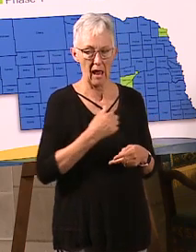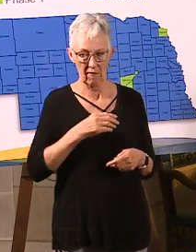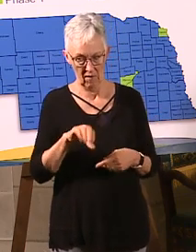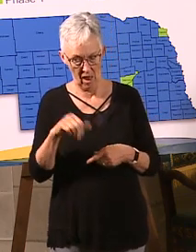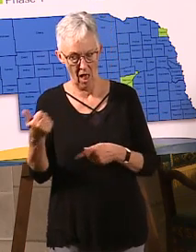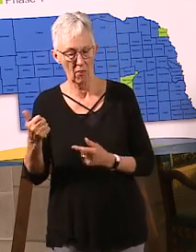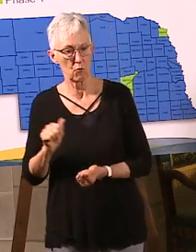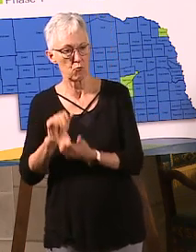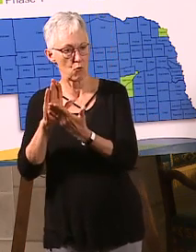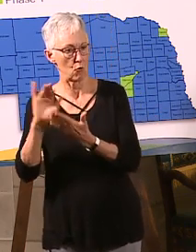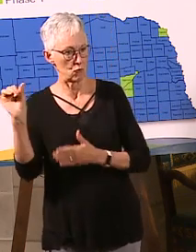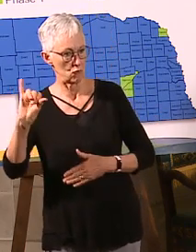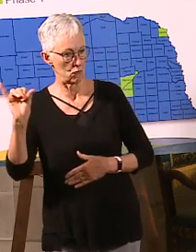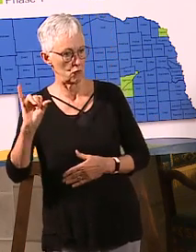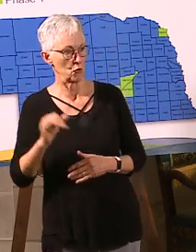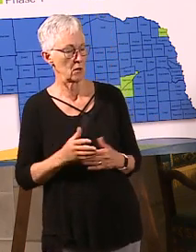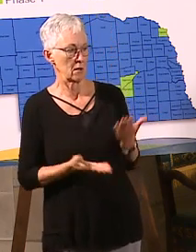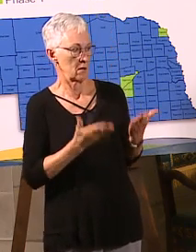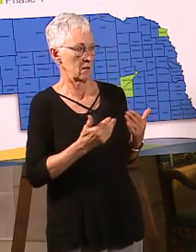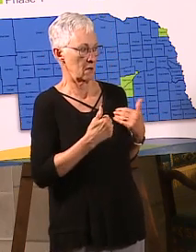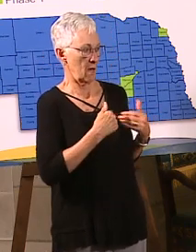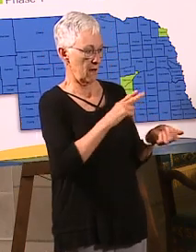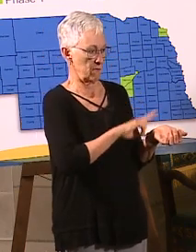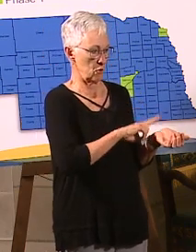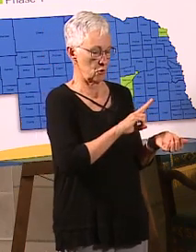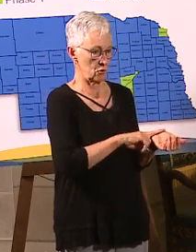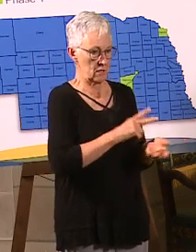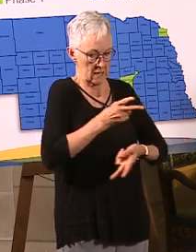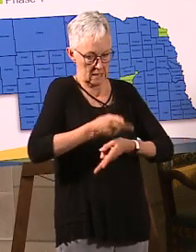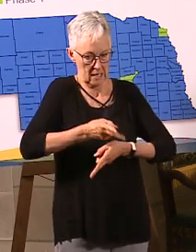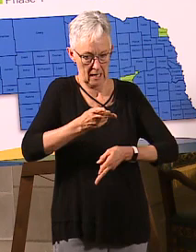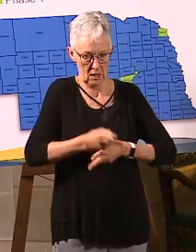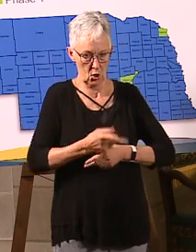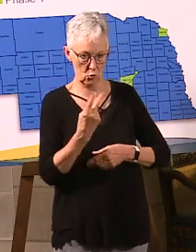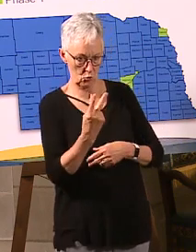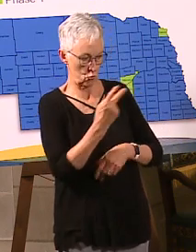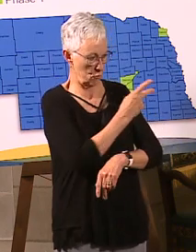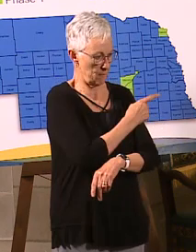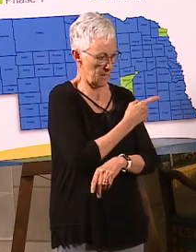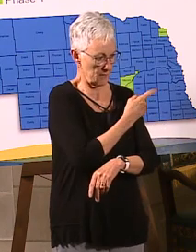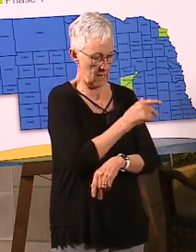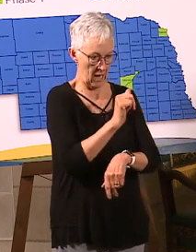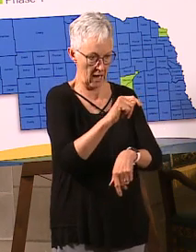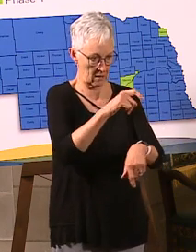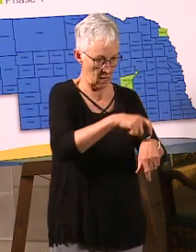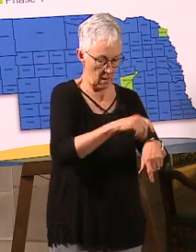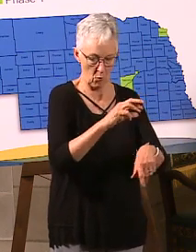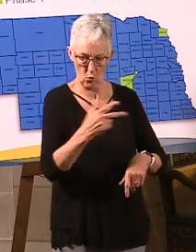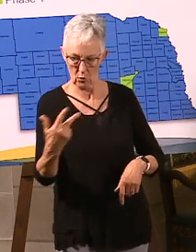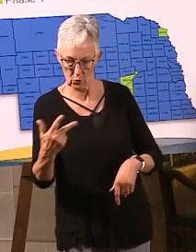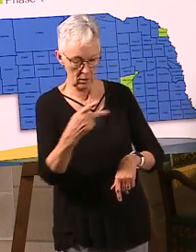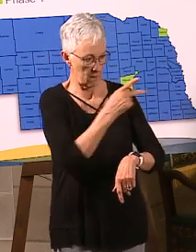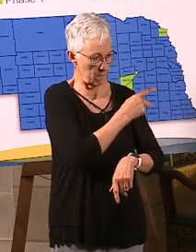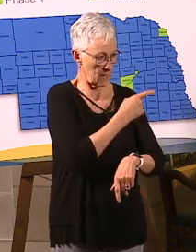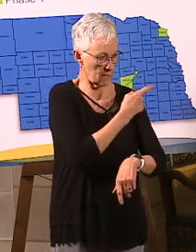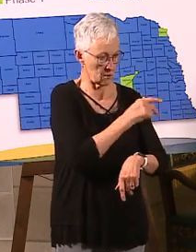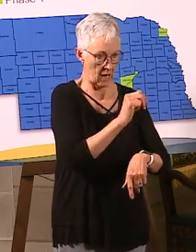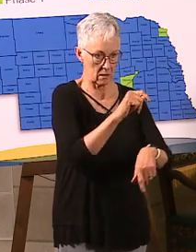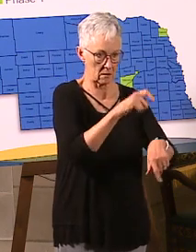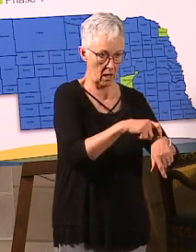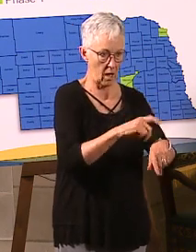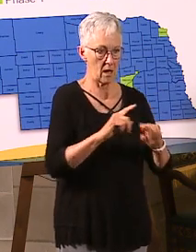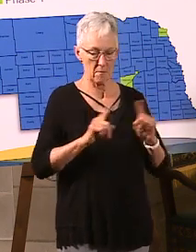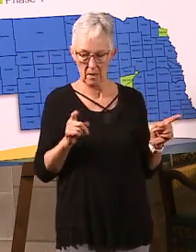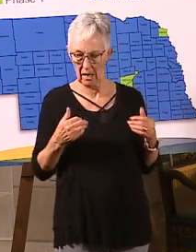care, such as having a nurse maybe take care of 2 patients at a time or 3 patients at a time, but then getting them extra help